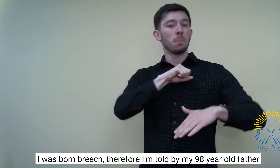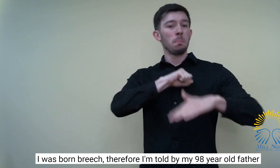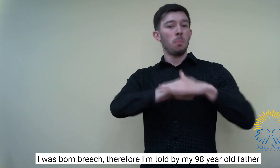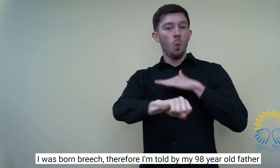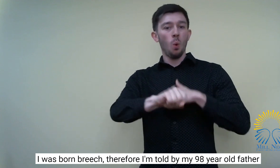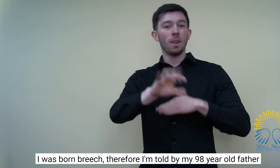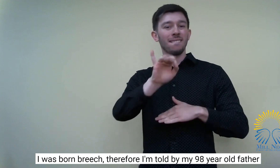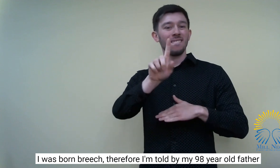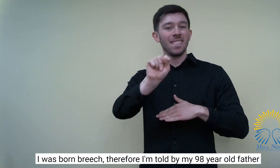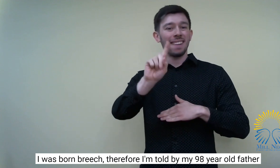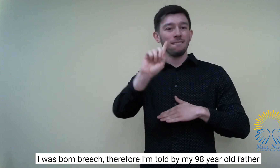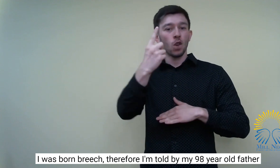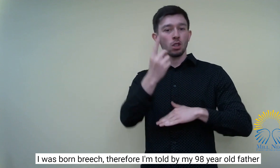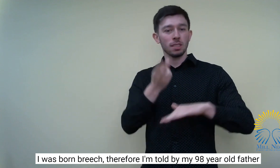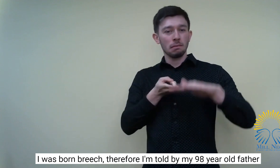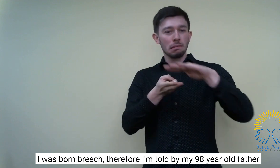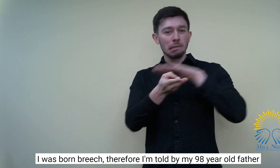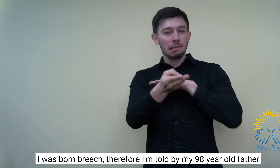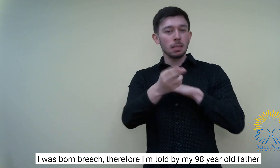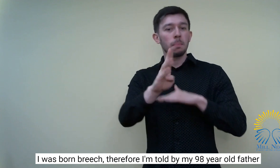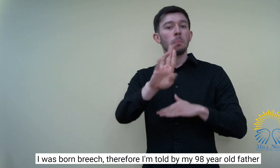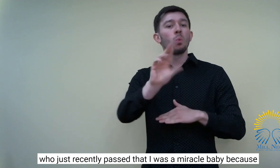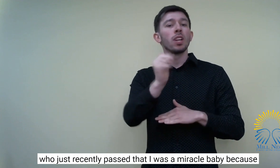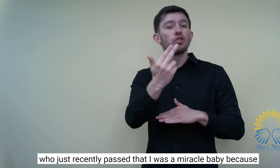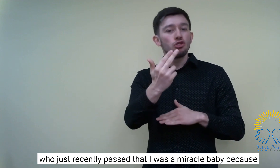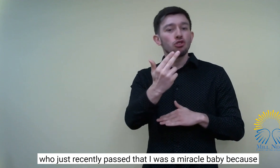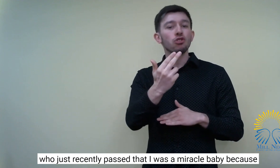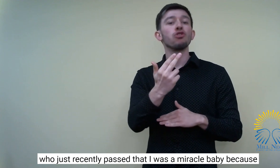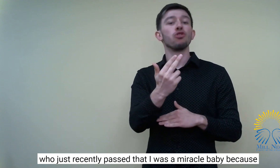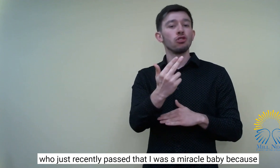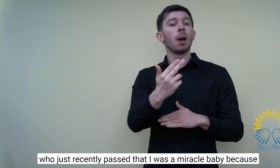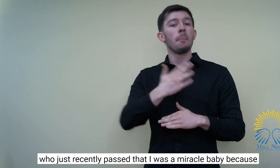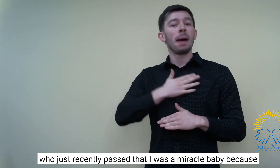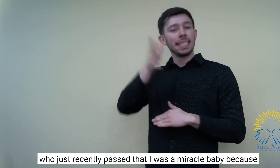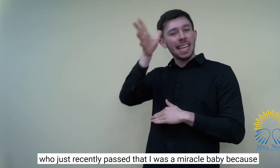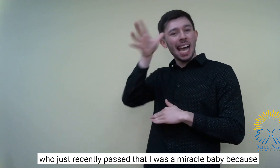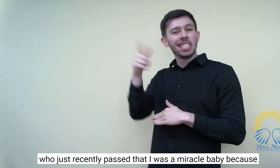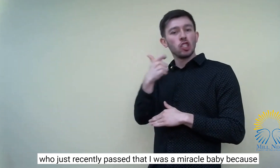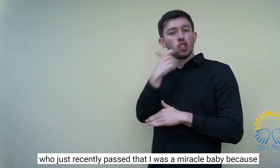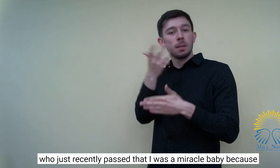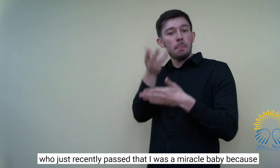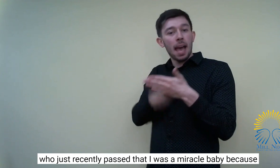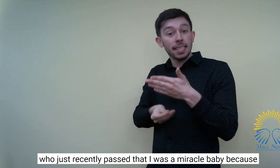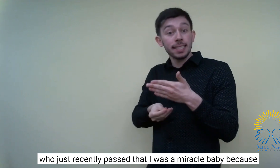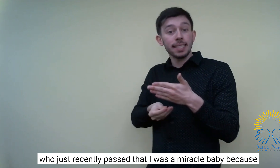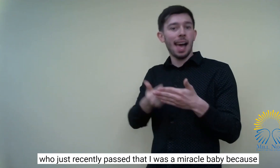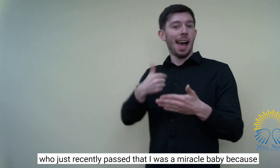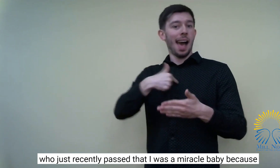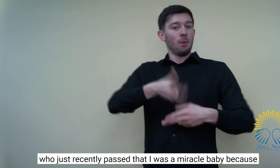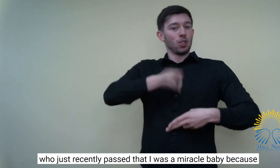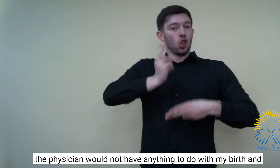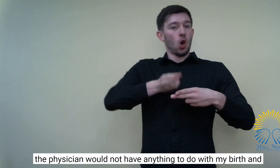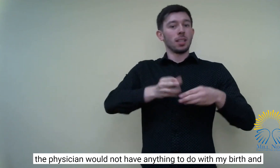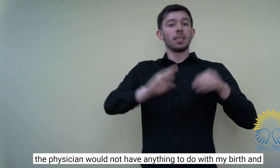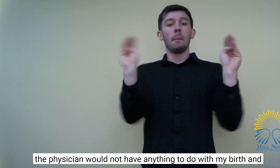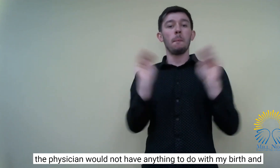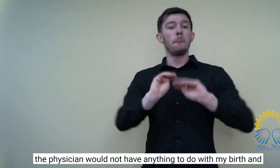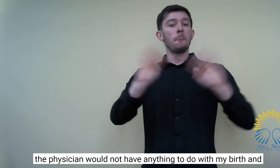I'm told by my 98-year-old father, who just recently passed, that I was a miracle baby because the physician would not